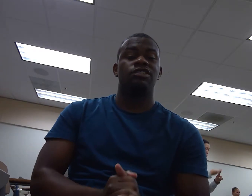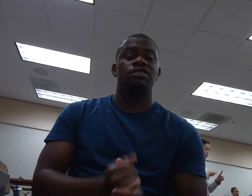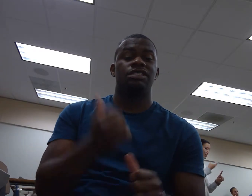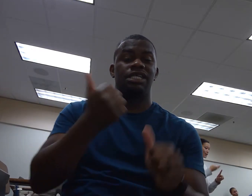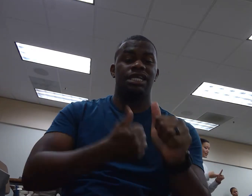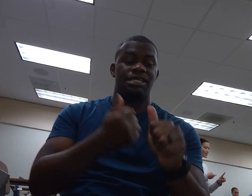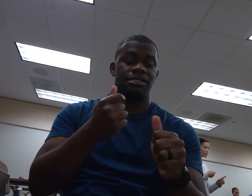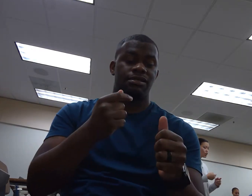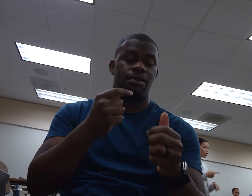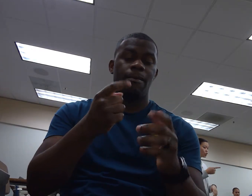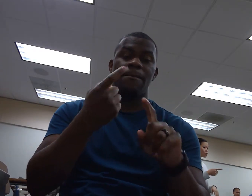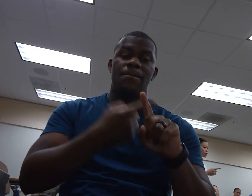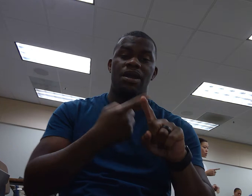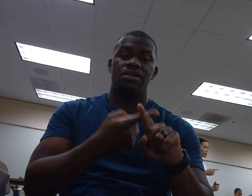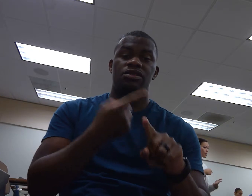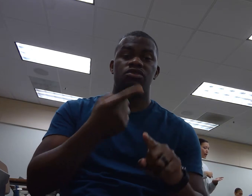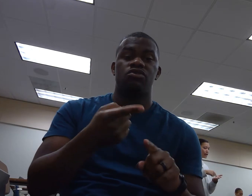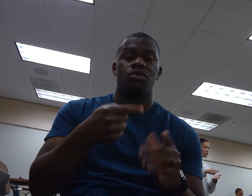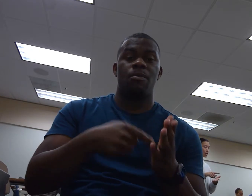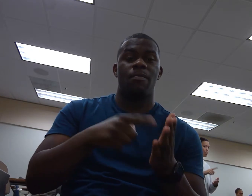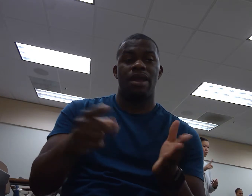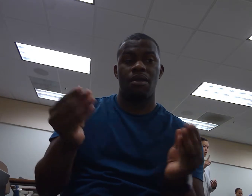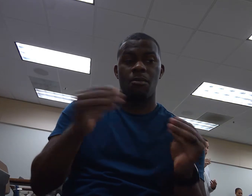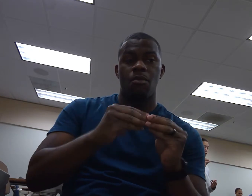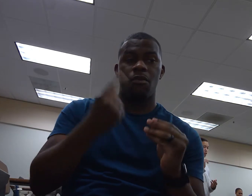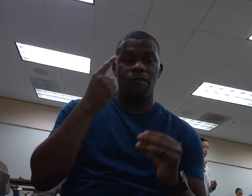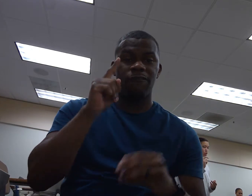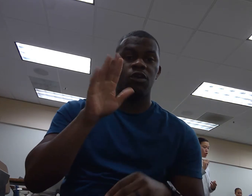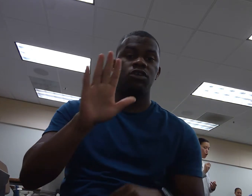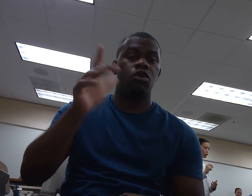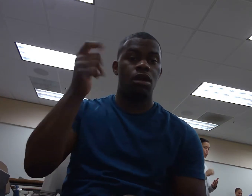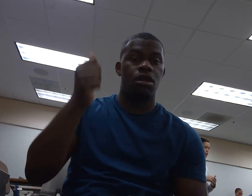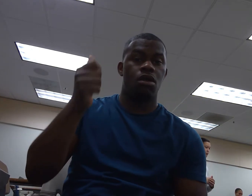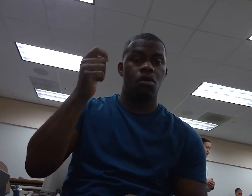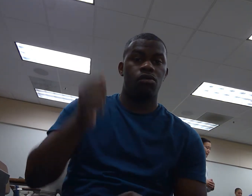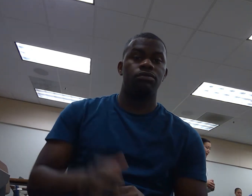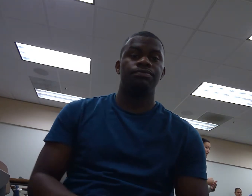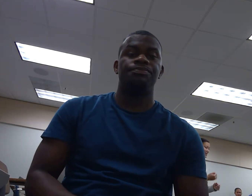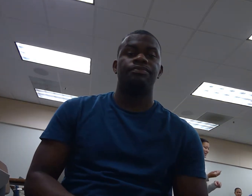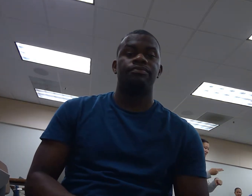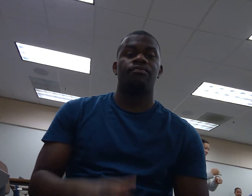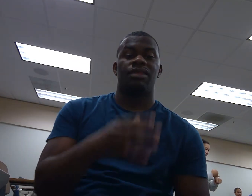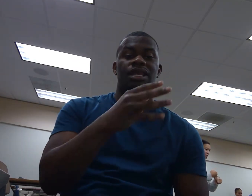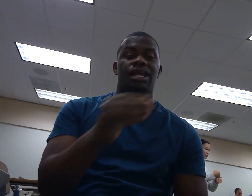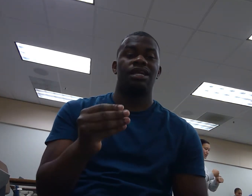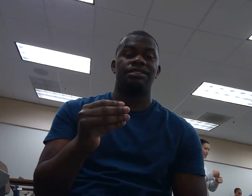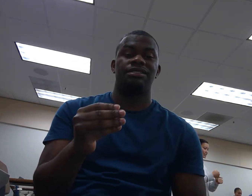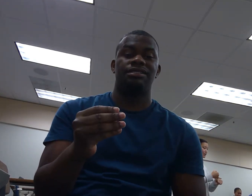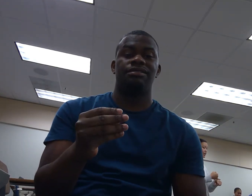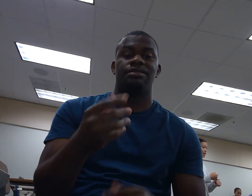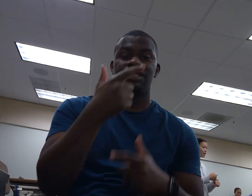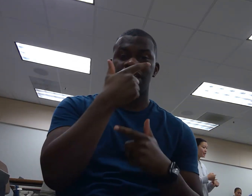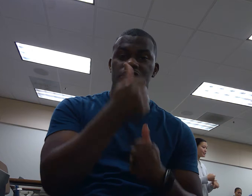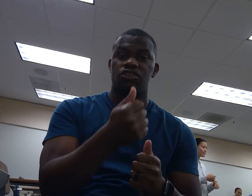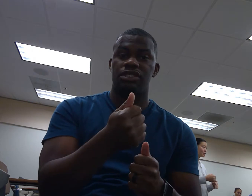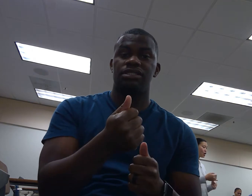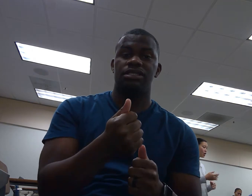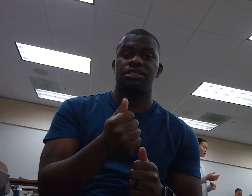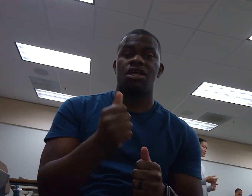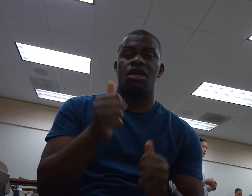down your loan. Maybe by that point it's $1,500. And the interest, since it's interest on a lower amount by that much because you paid down the loan